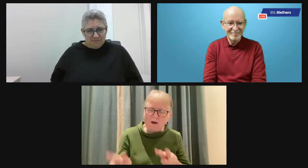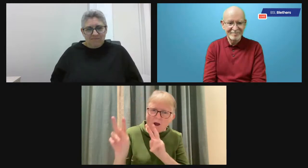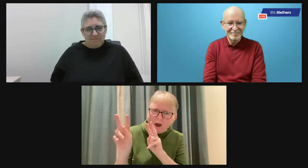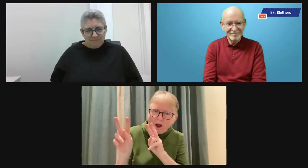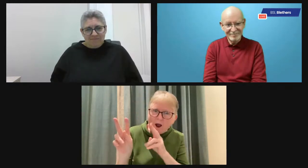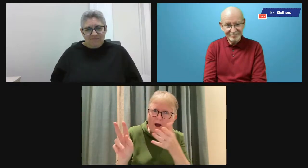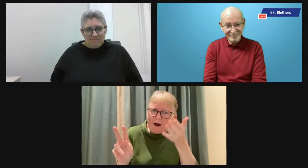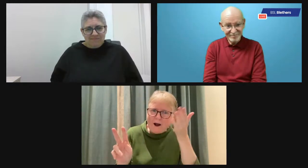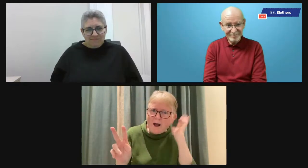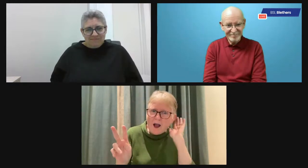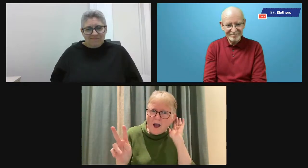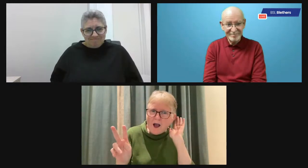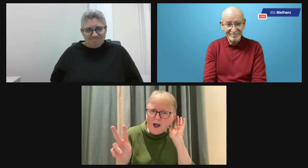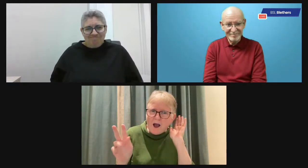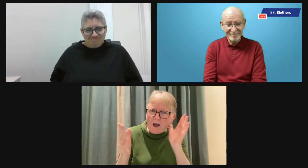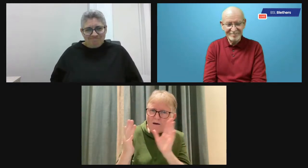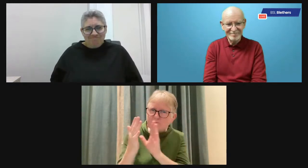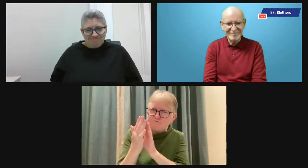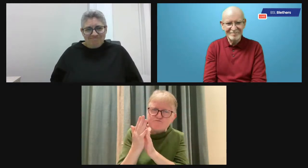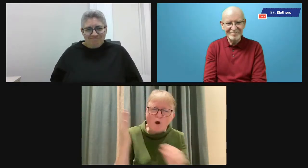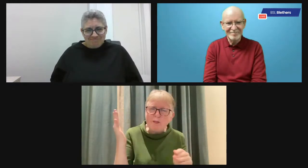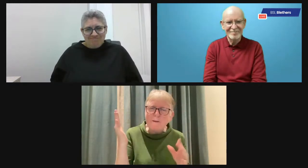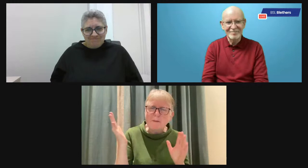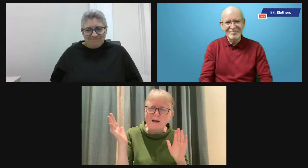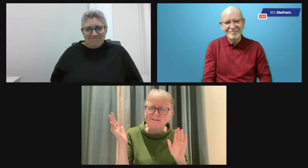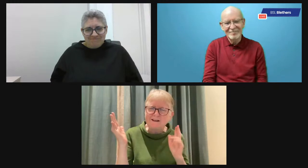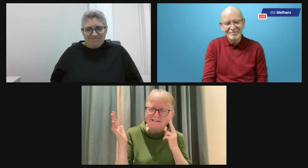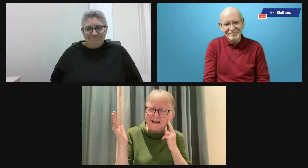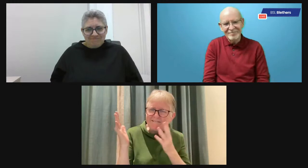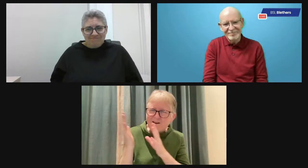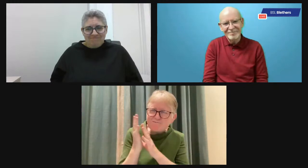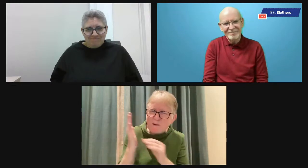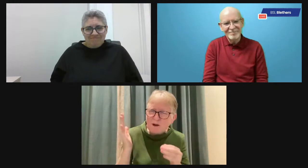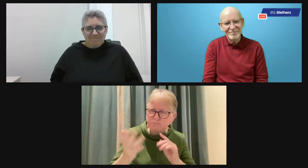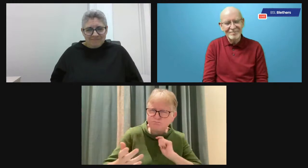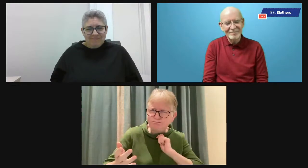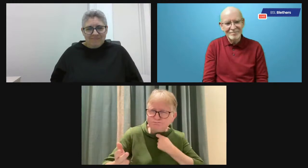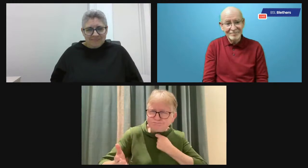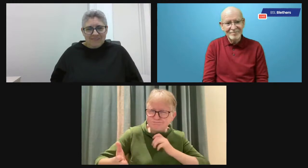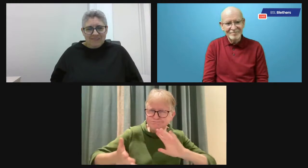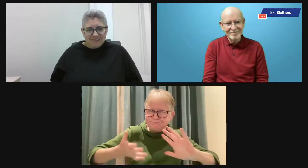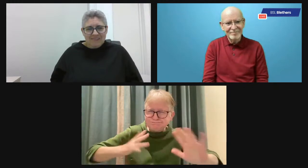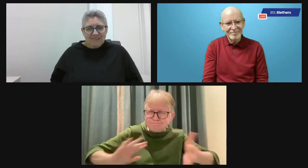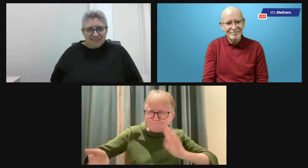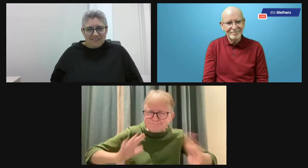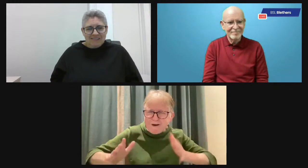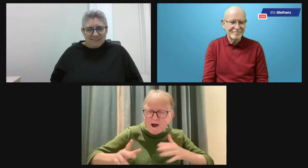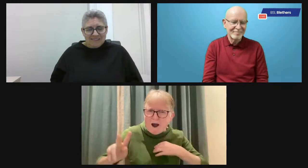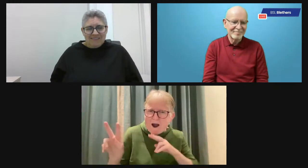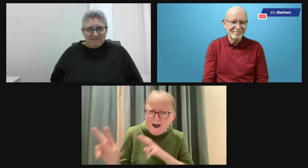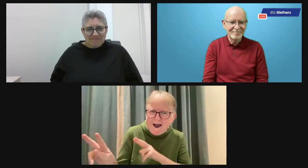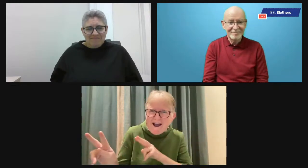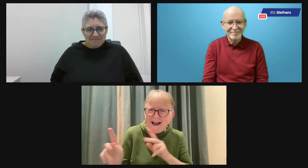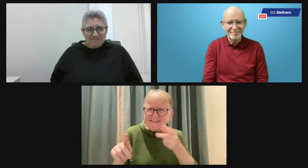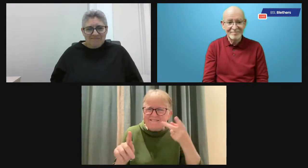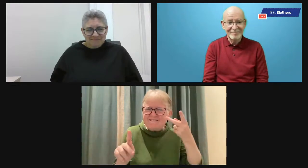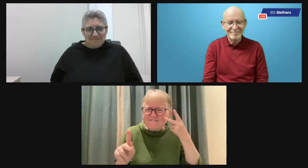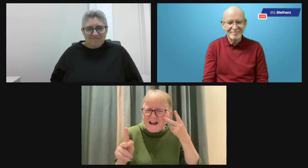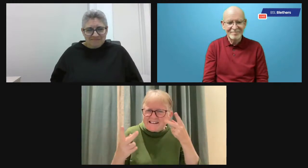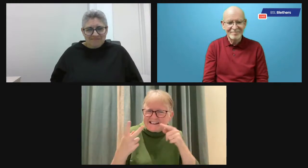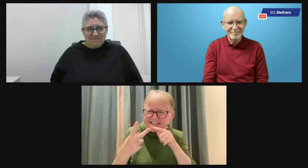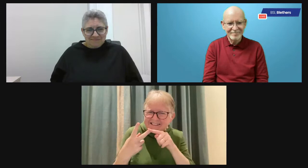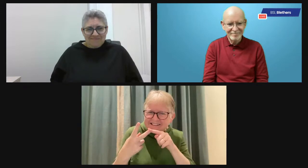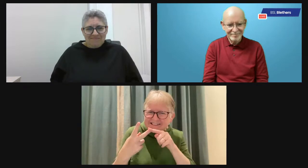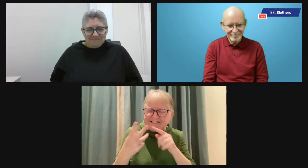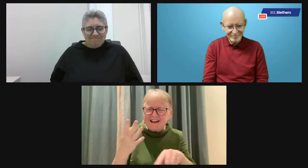went to Durham University, and Clark was just this hero, role model. This deaf person didn't use